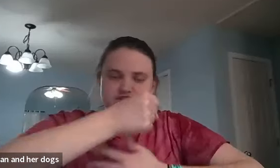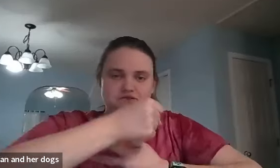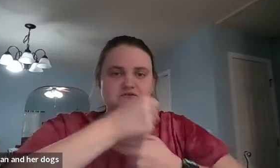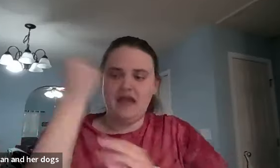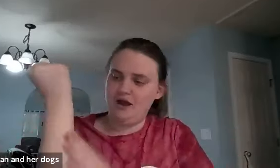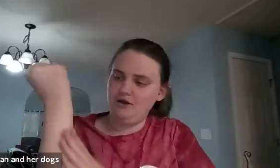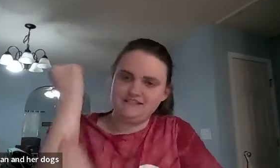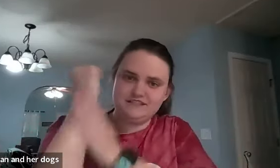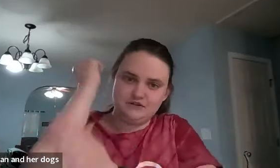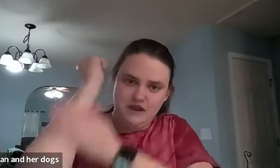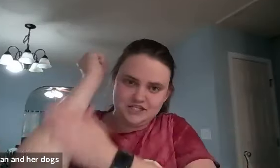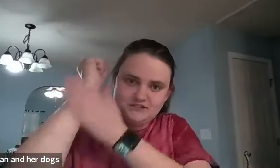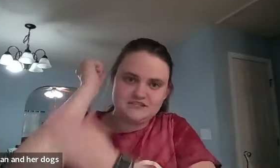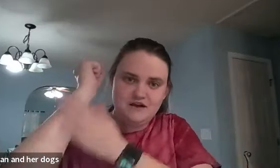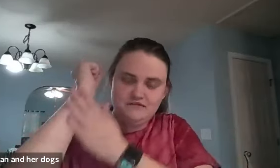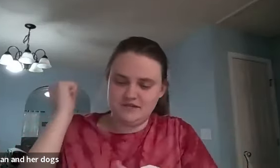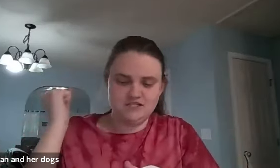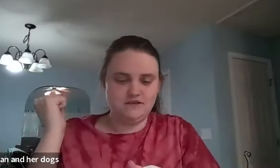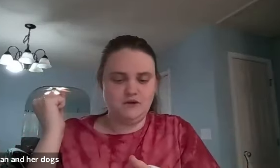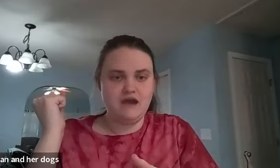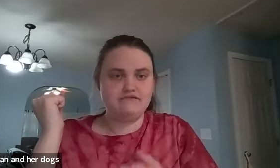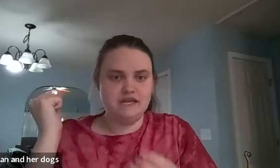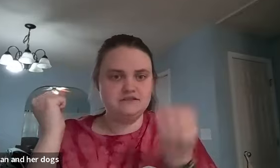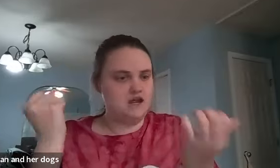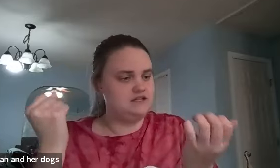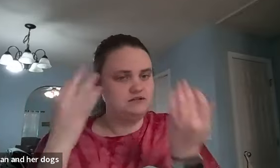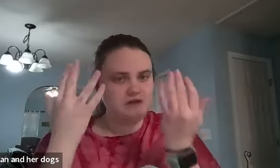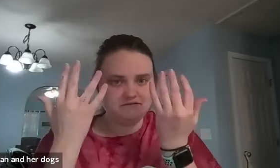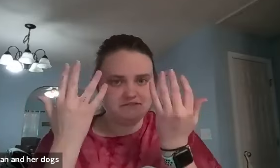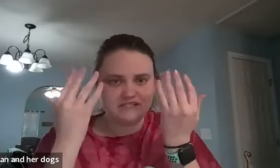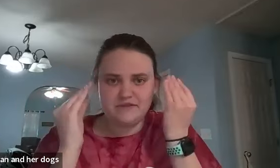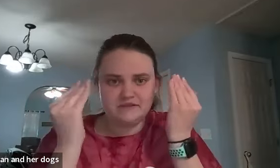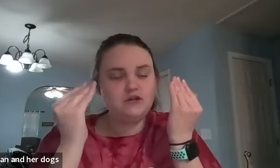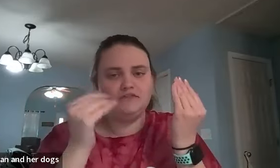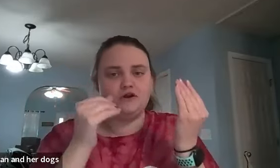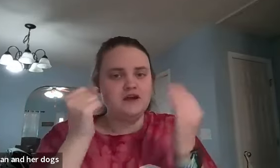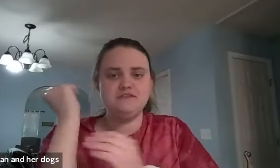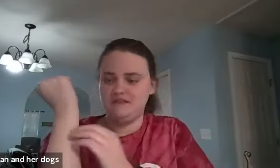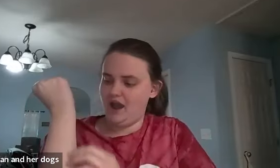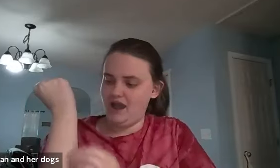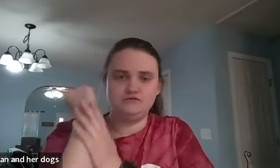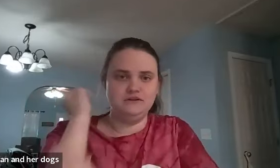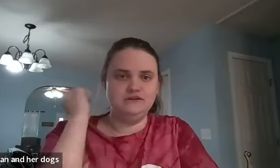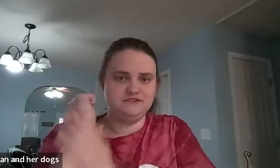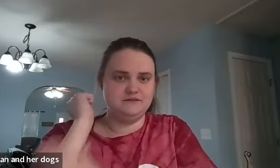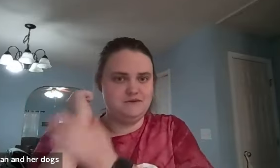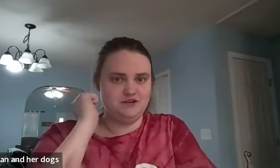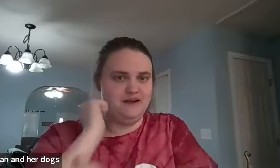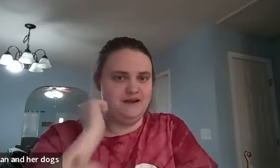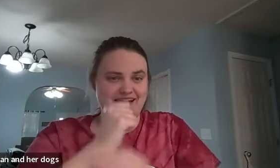doing this without like scratching yourself, especially if you have nails like I do. I have just, I mean, they're little, but they're enough that like I could really do some damage on my hand